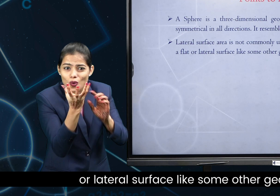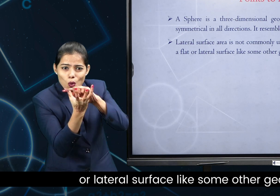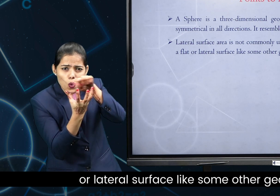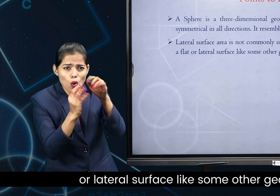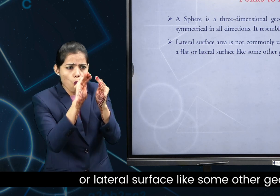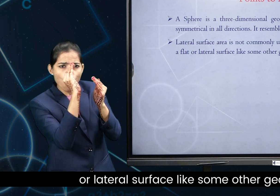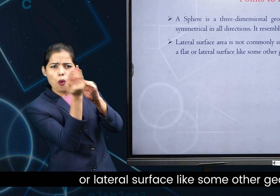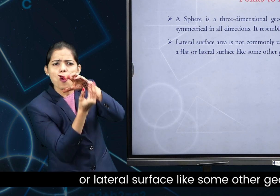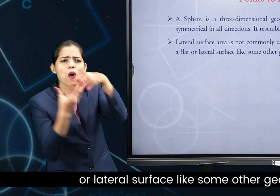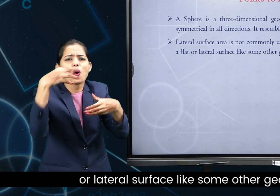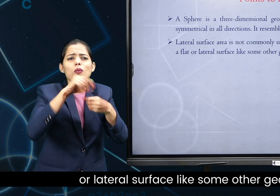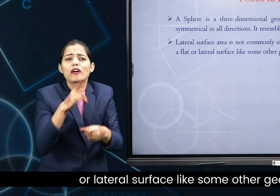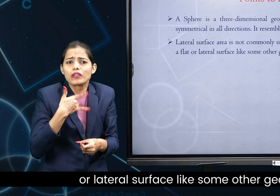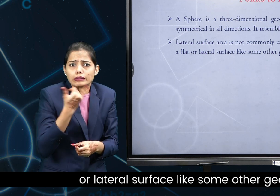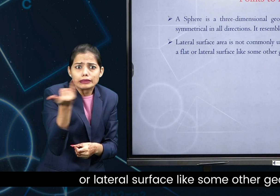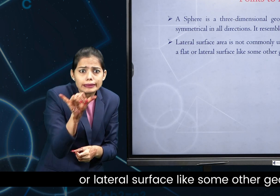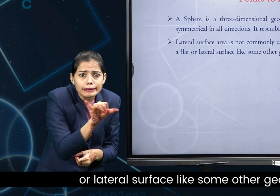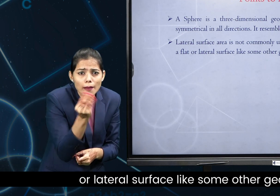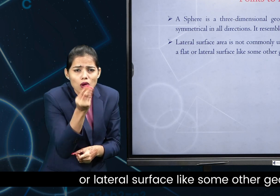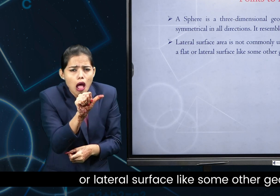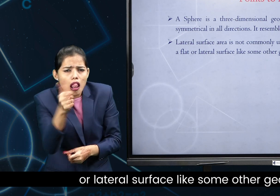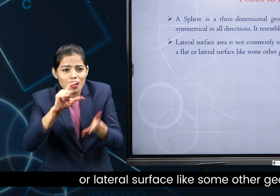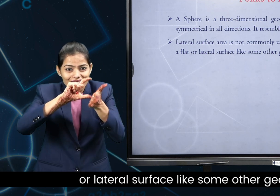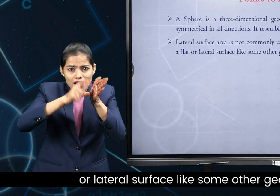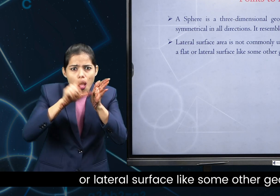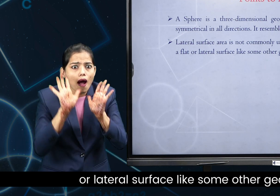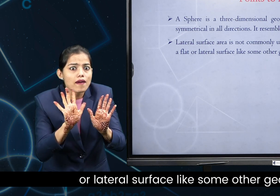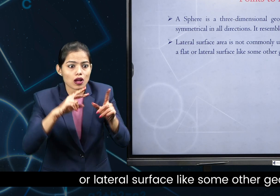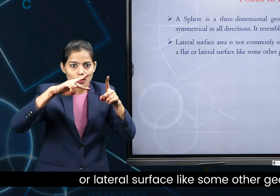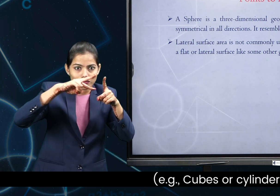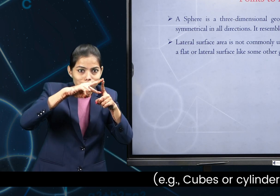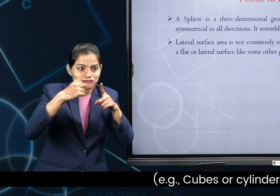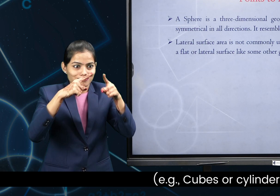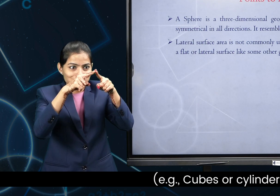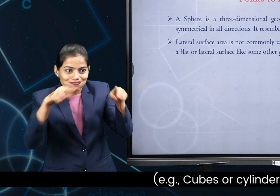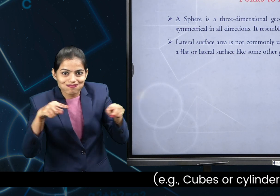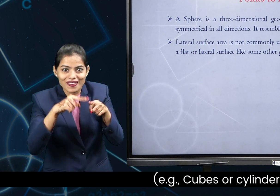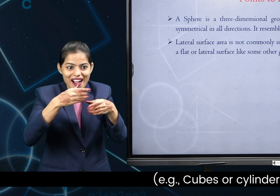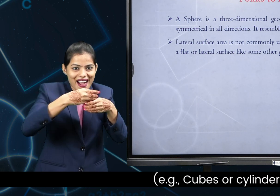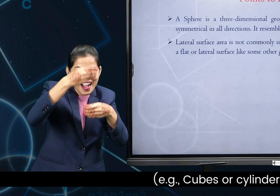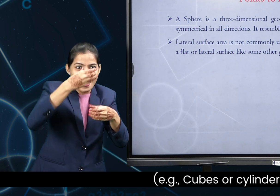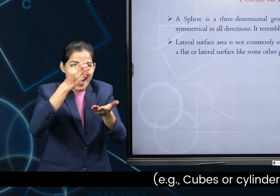lateral surface like some other geometric shape, example cubes or